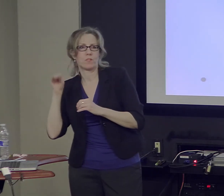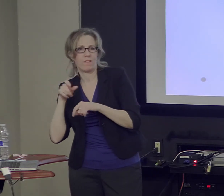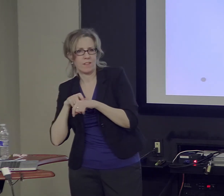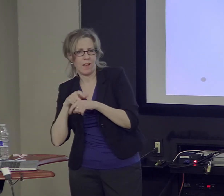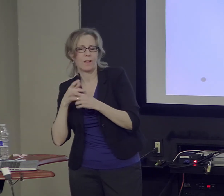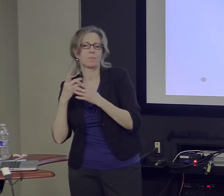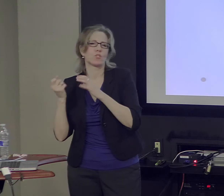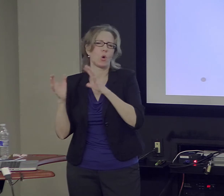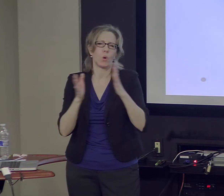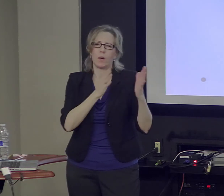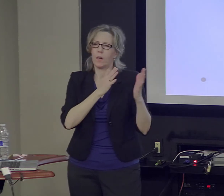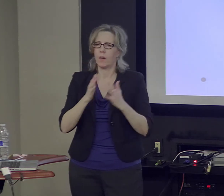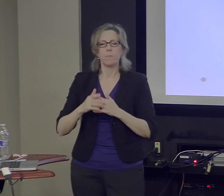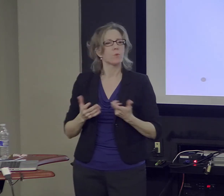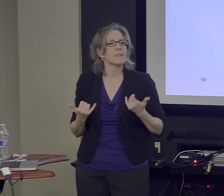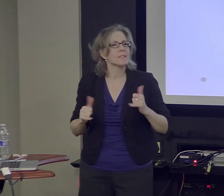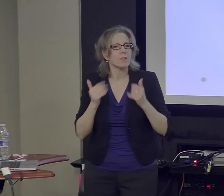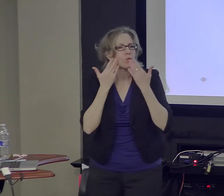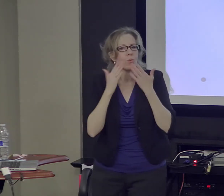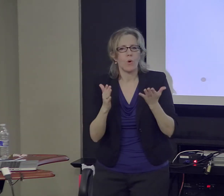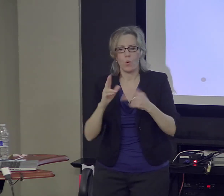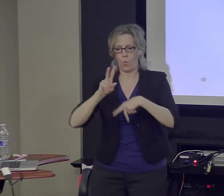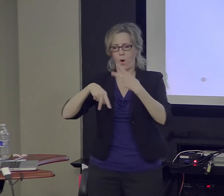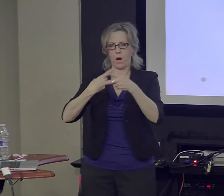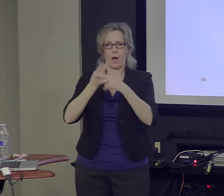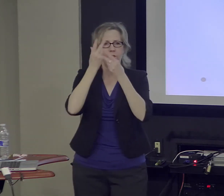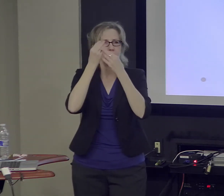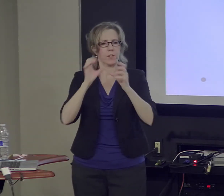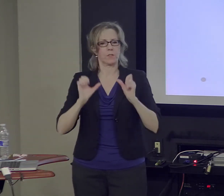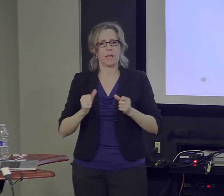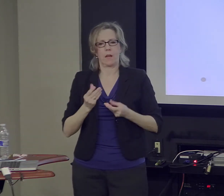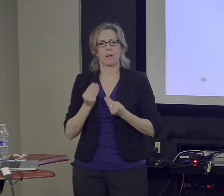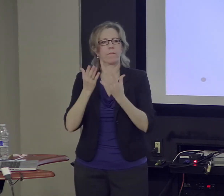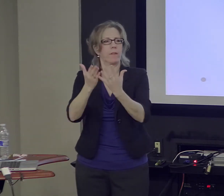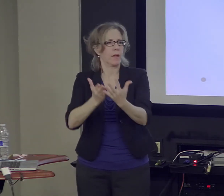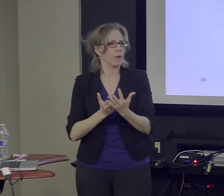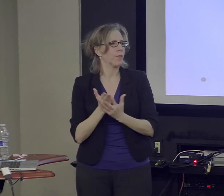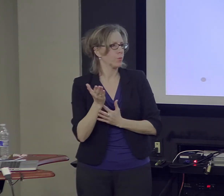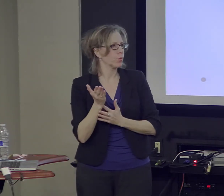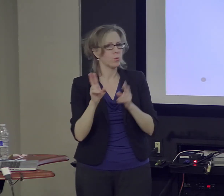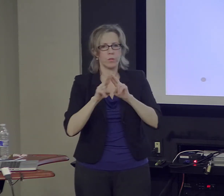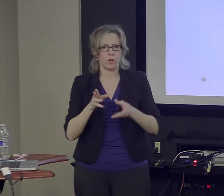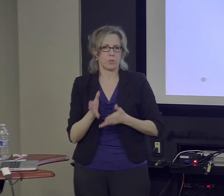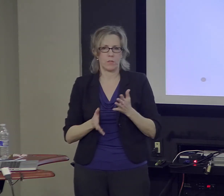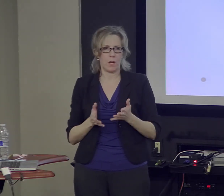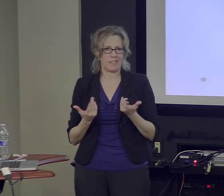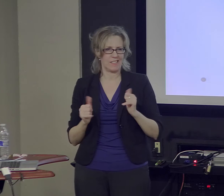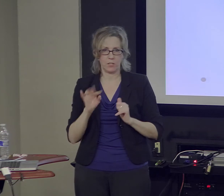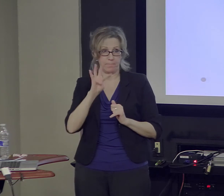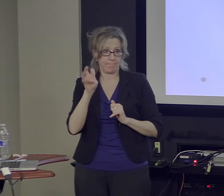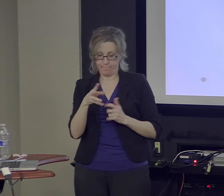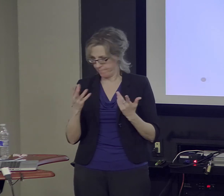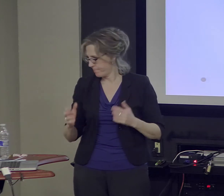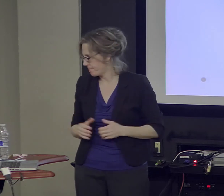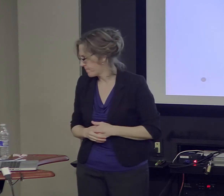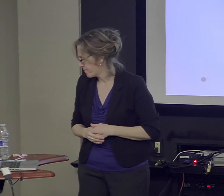felt their audiences comprehended in terms of details through international